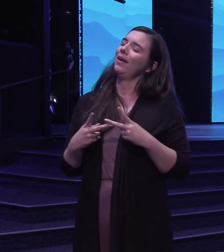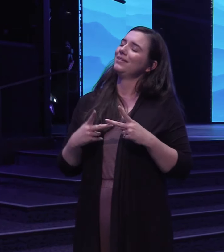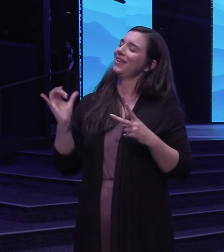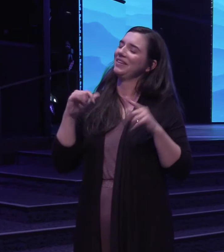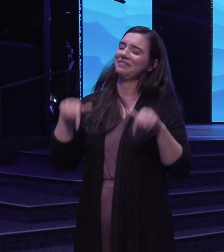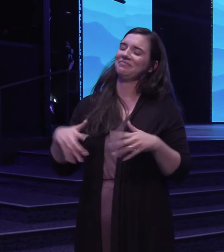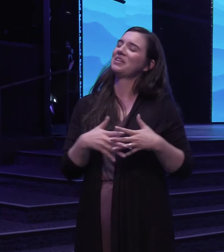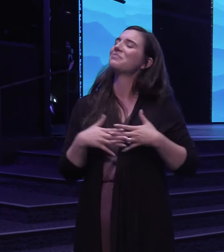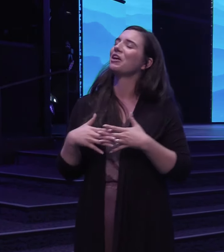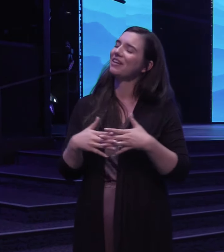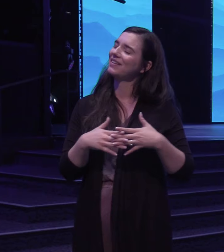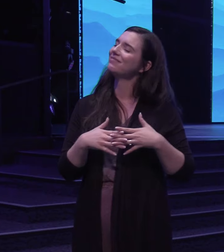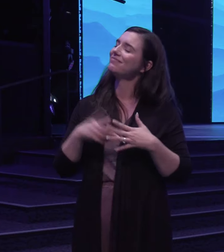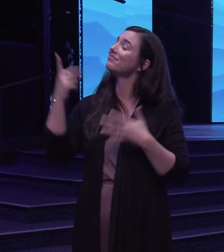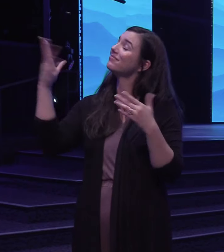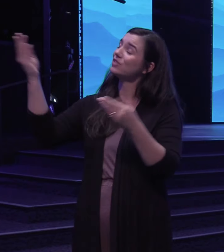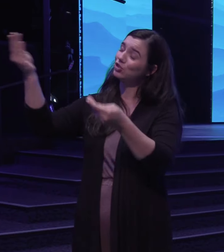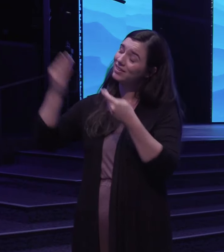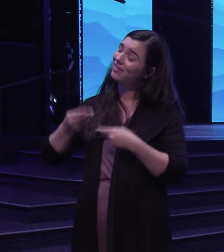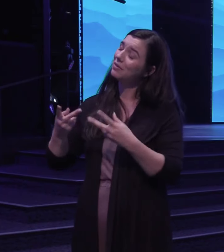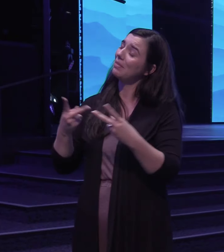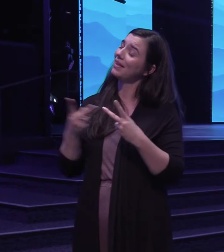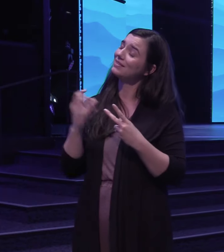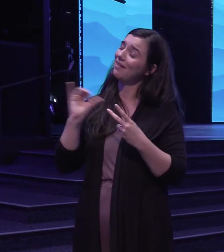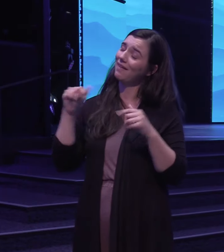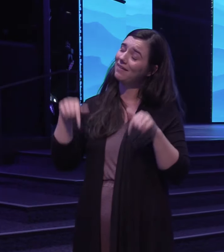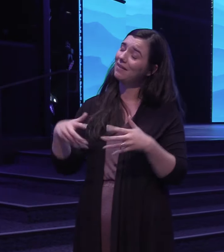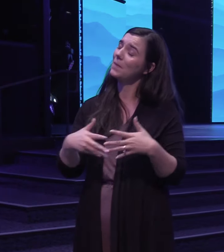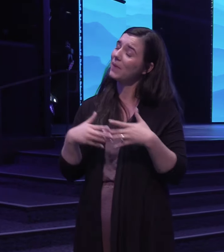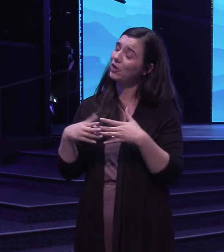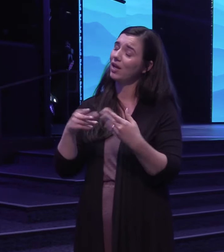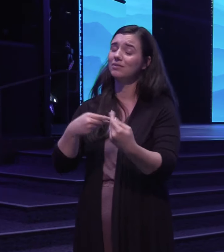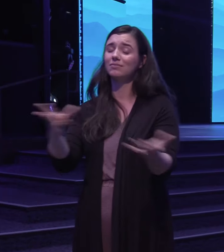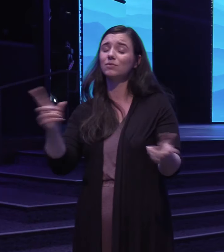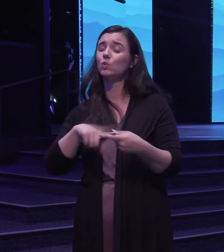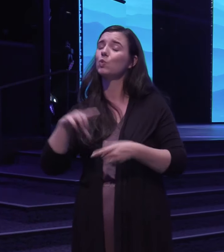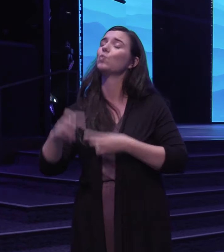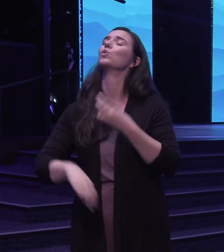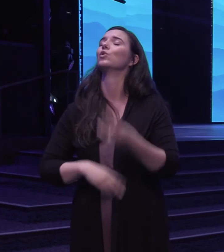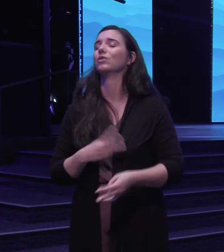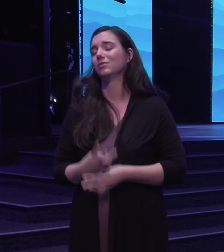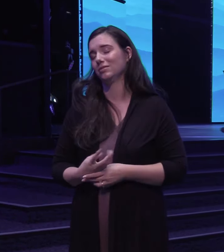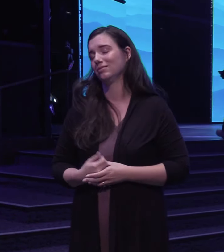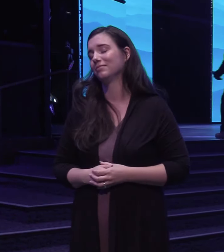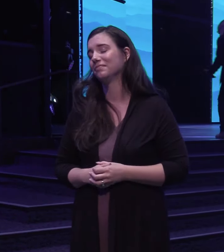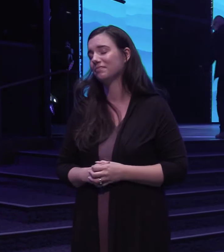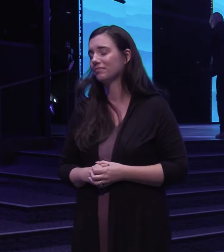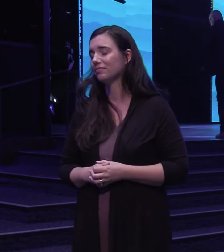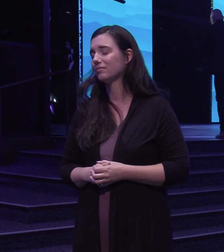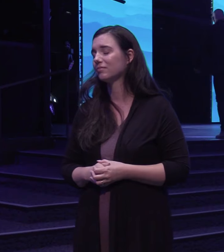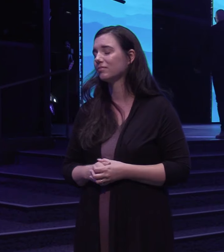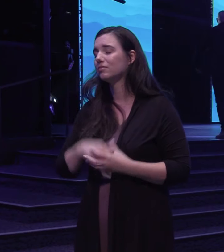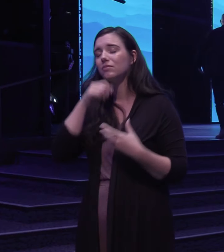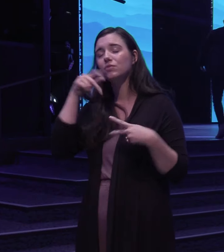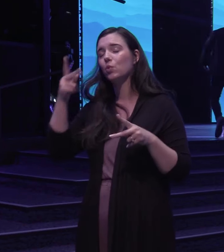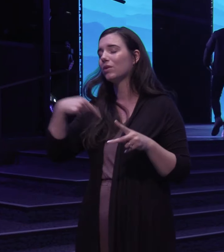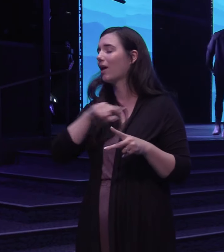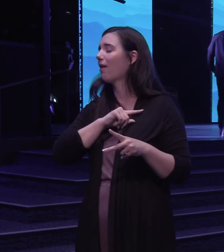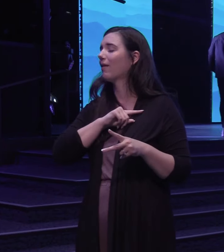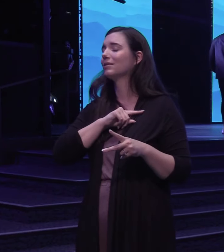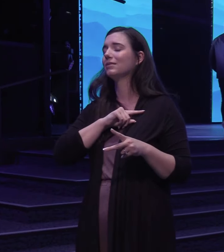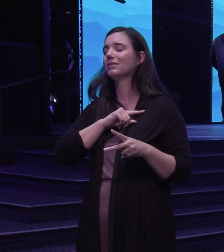like America, that you have given a place like America to the world. Let us not